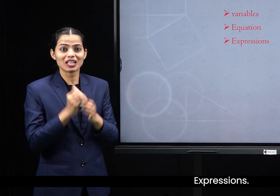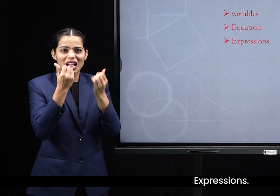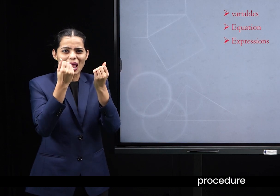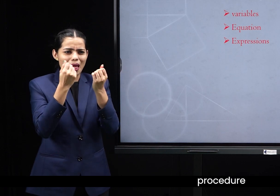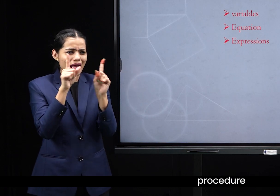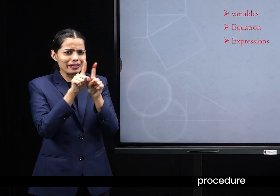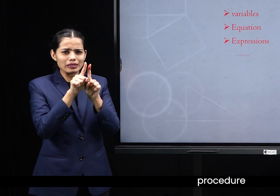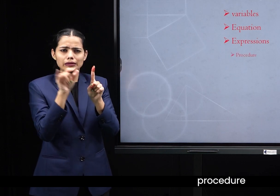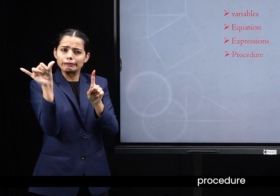procedure,